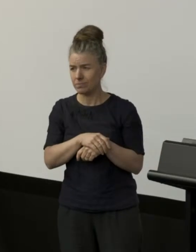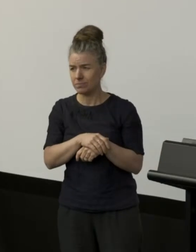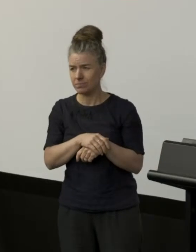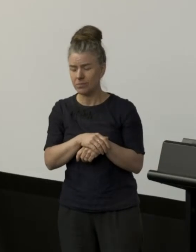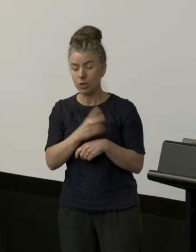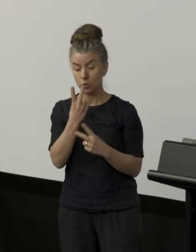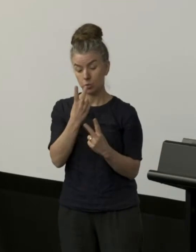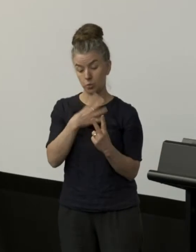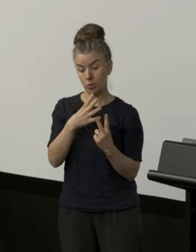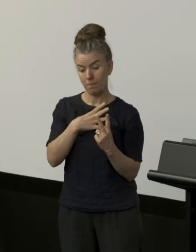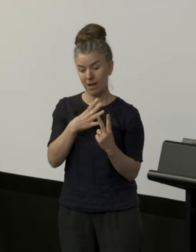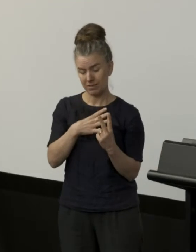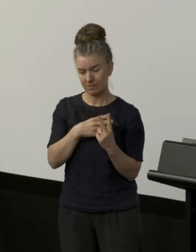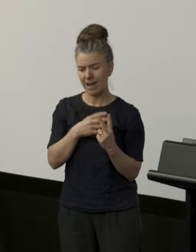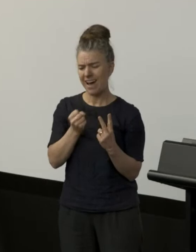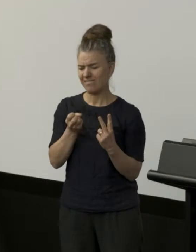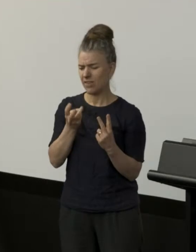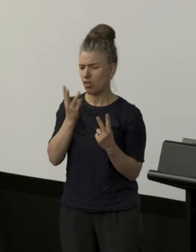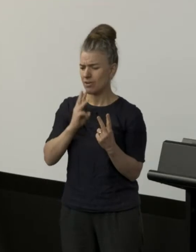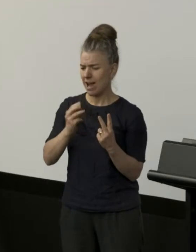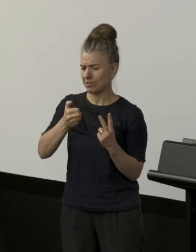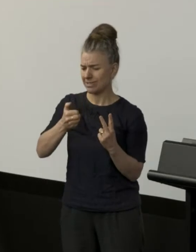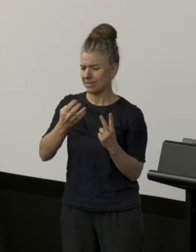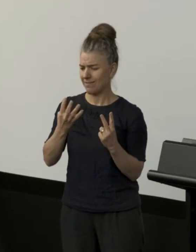contacts of the 2 women have been tested.